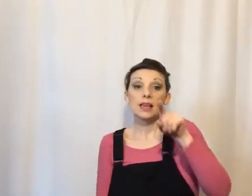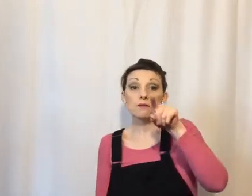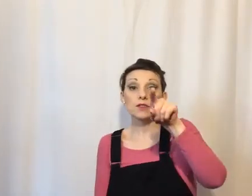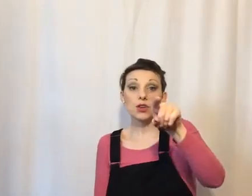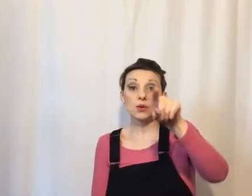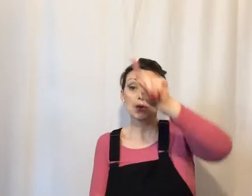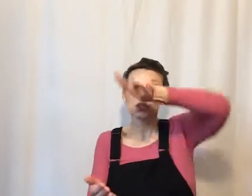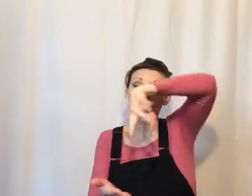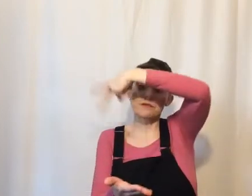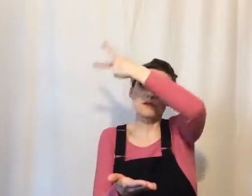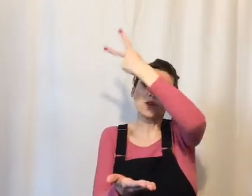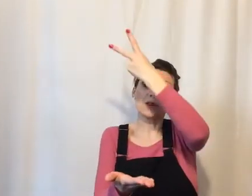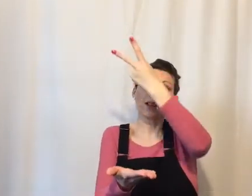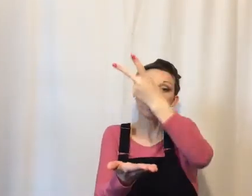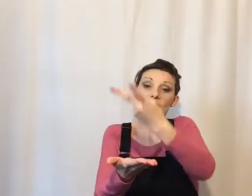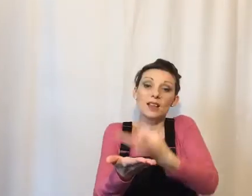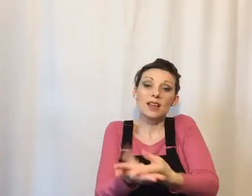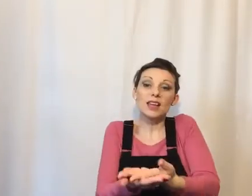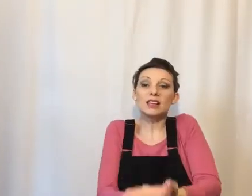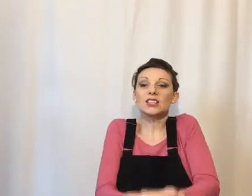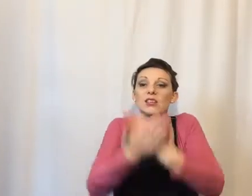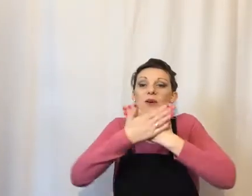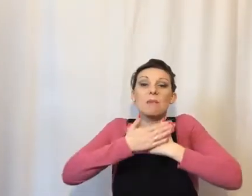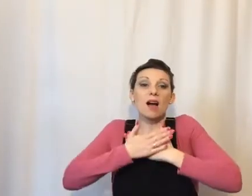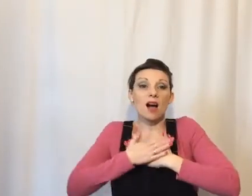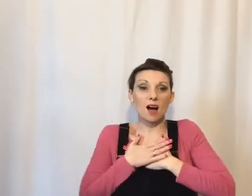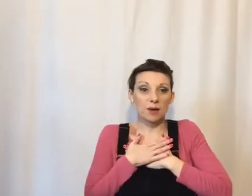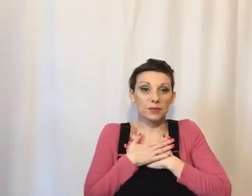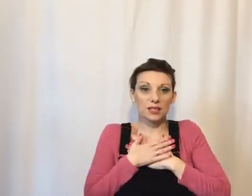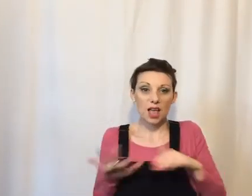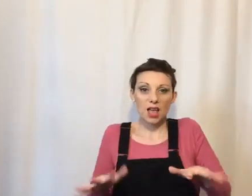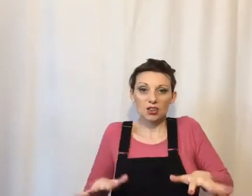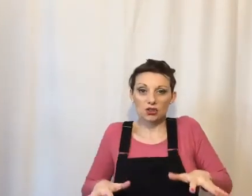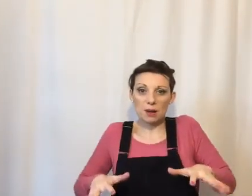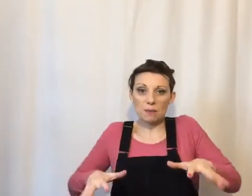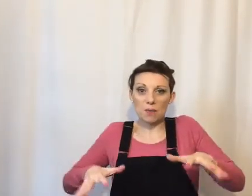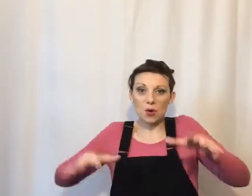If you should fall into my arms,